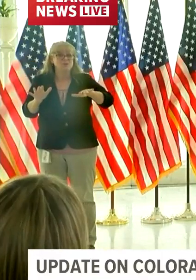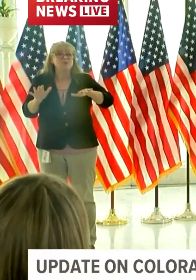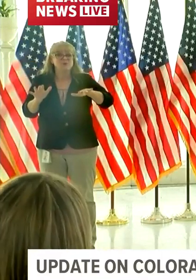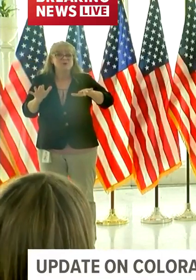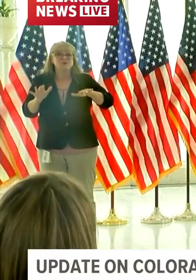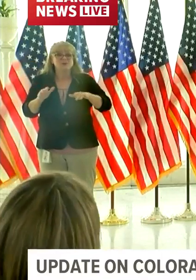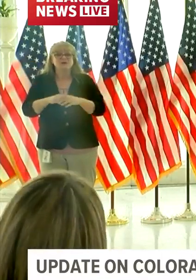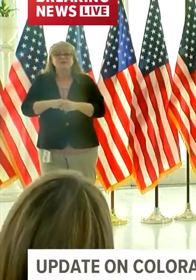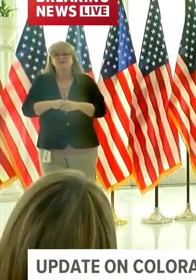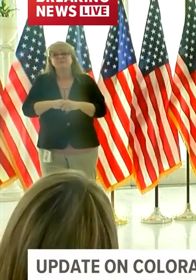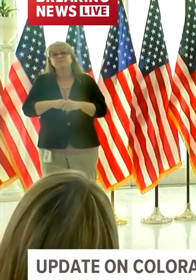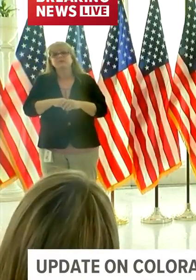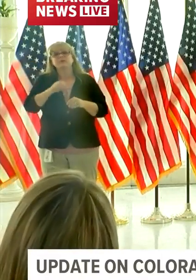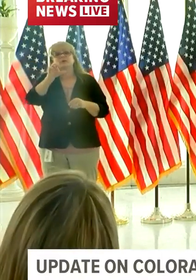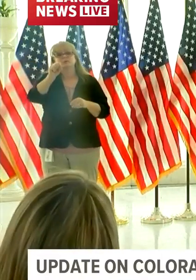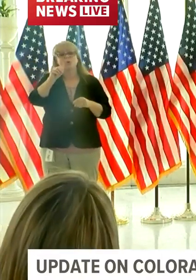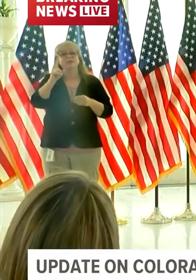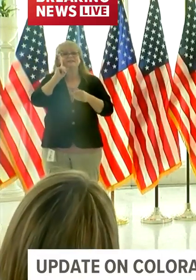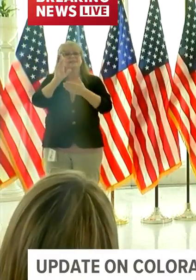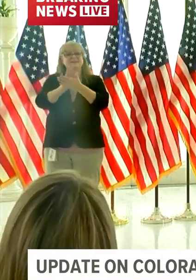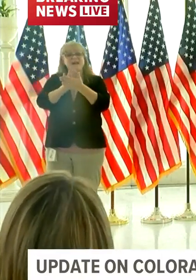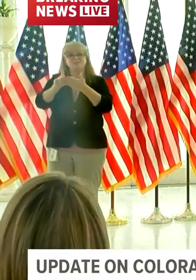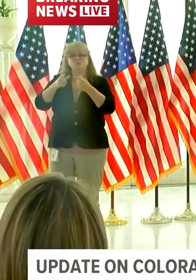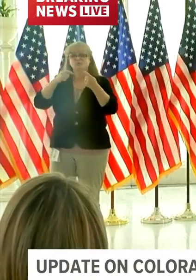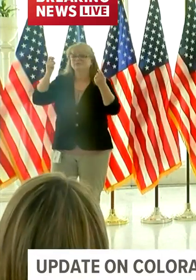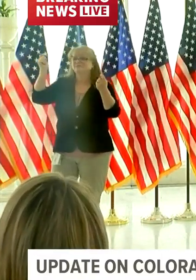any celebratory